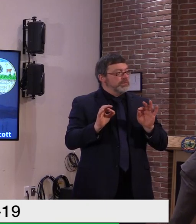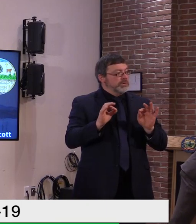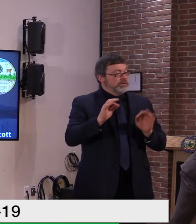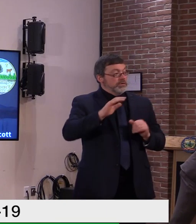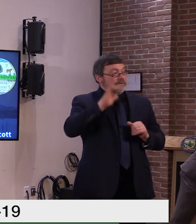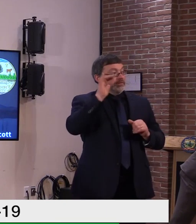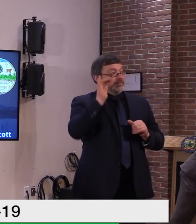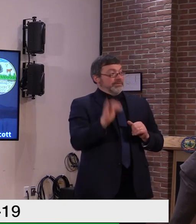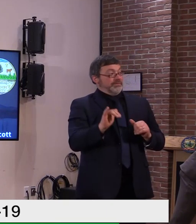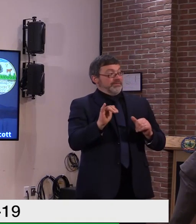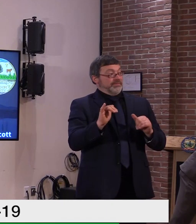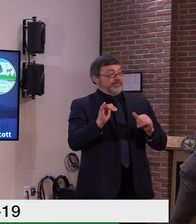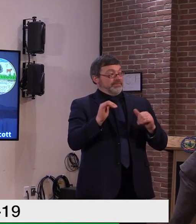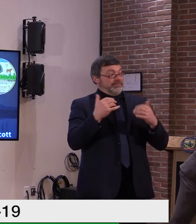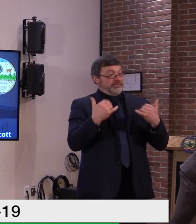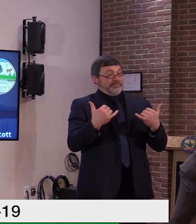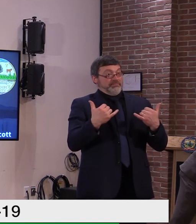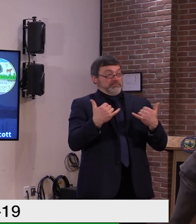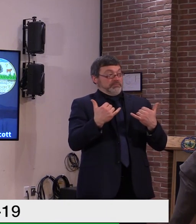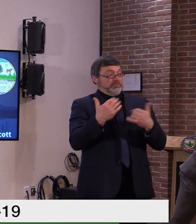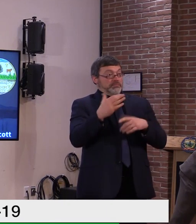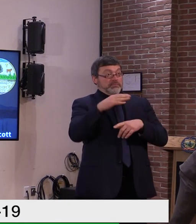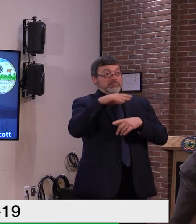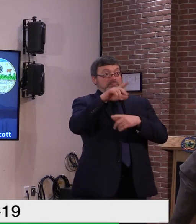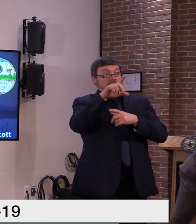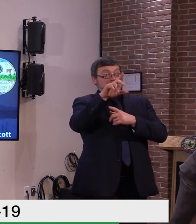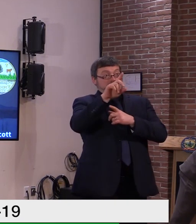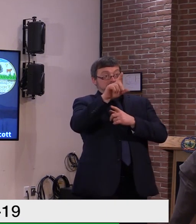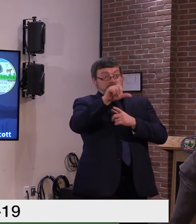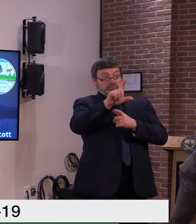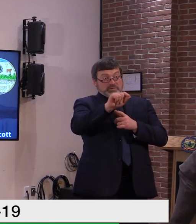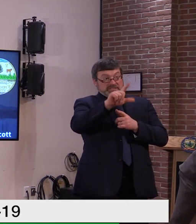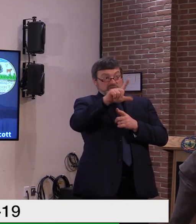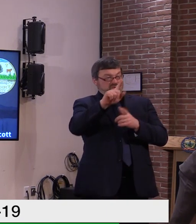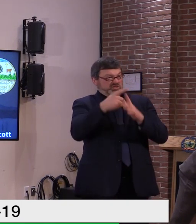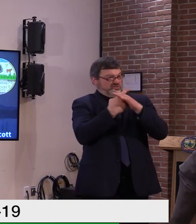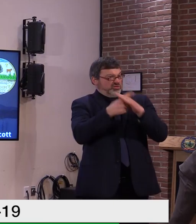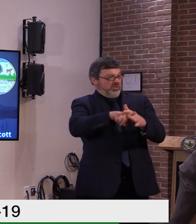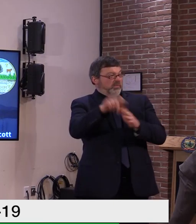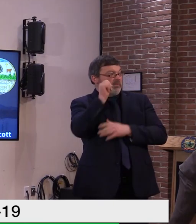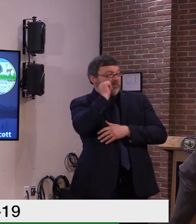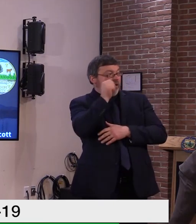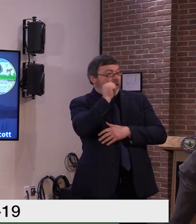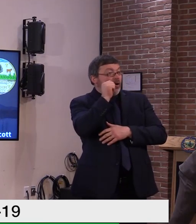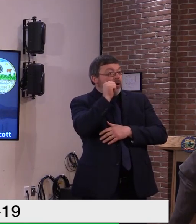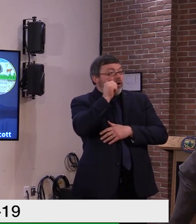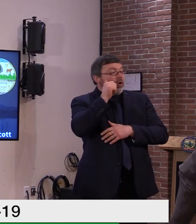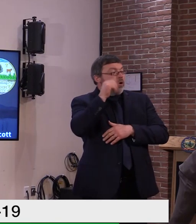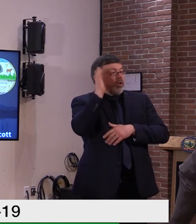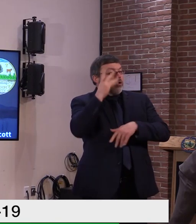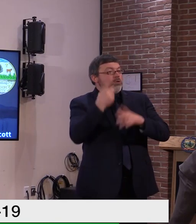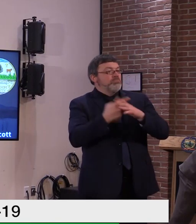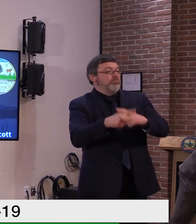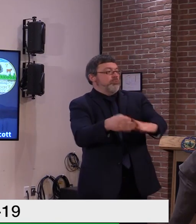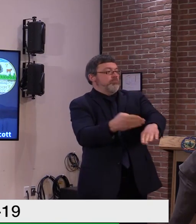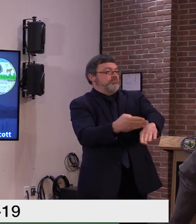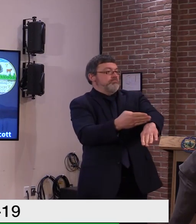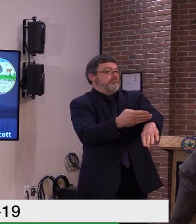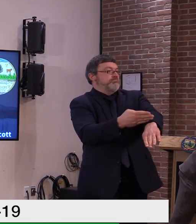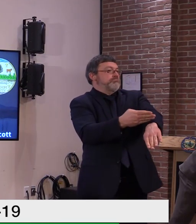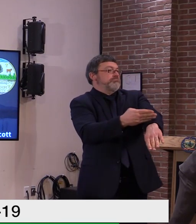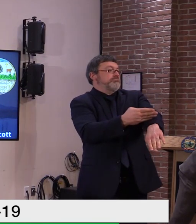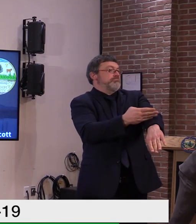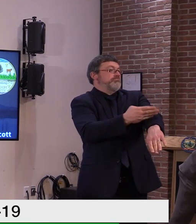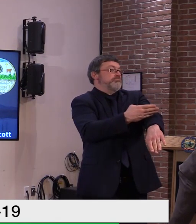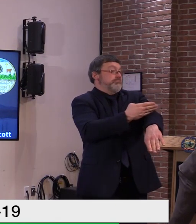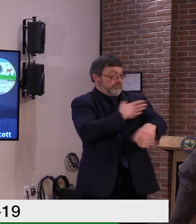change. But as a symbol, I believe we can look forward to 2021 with optimism. It will take a